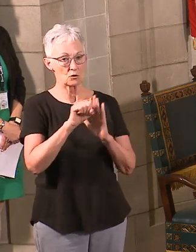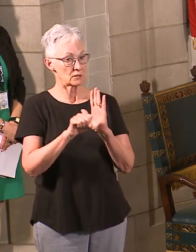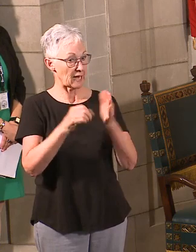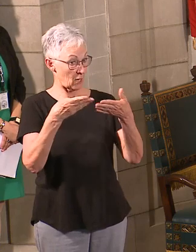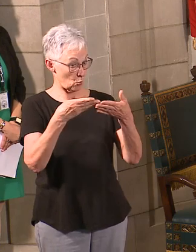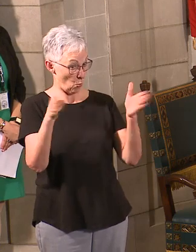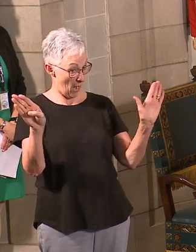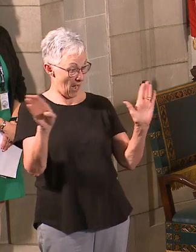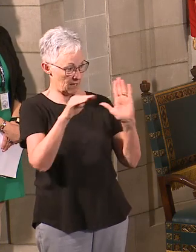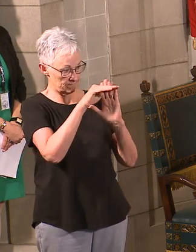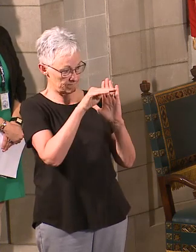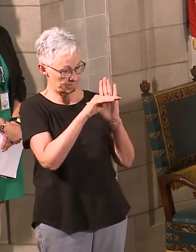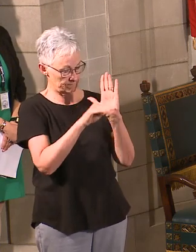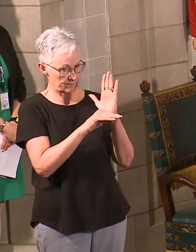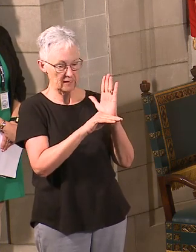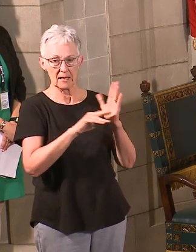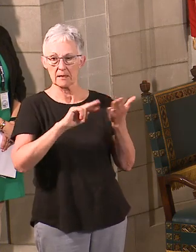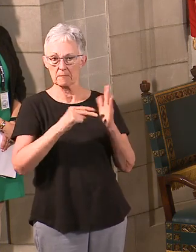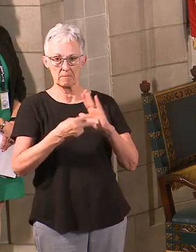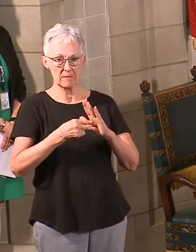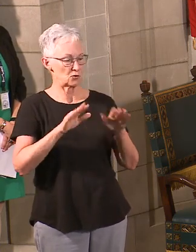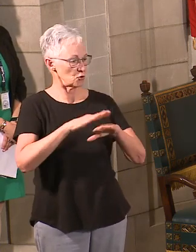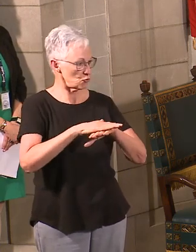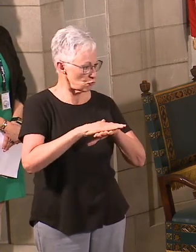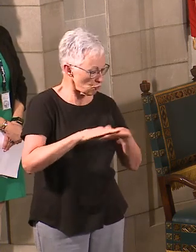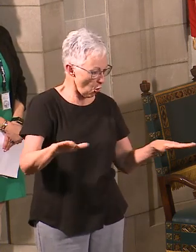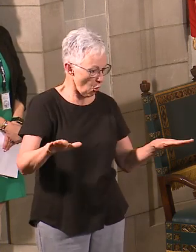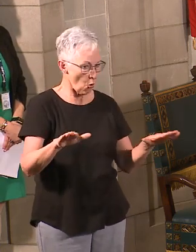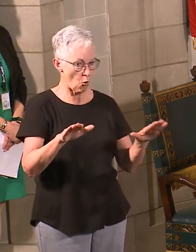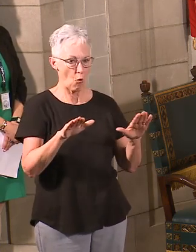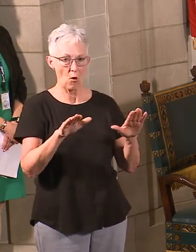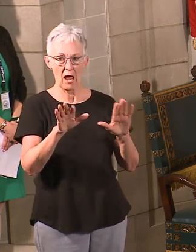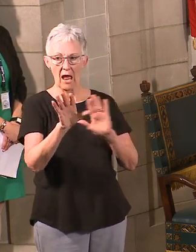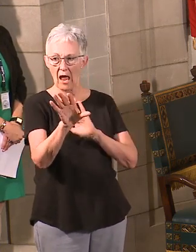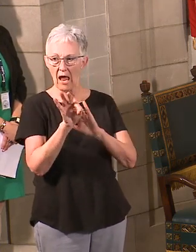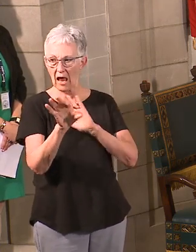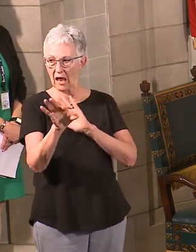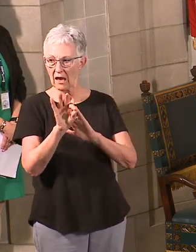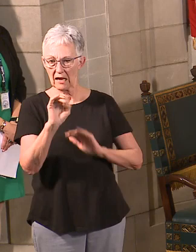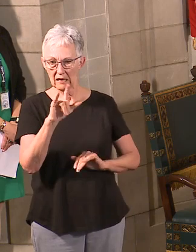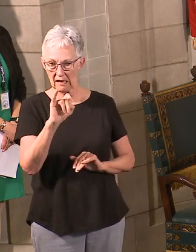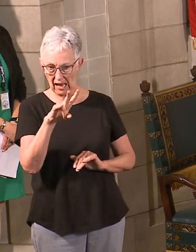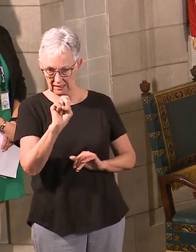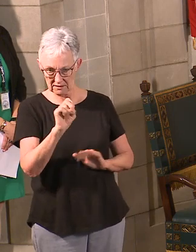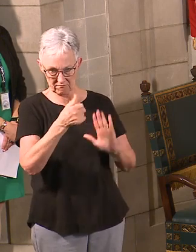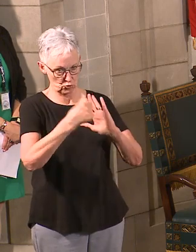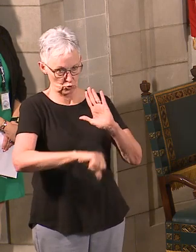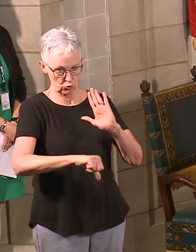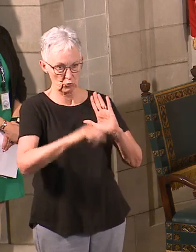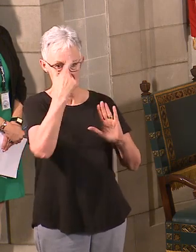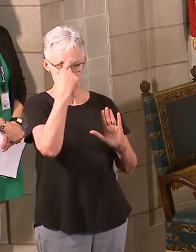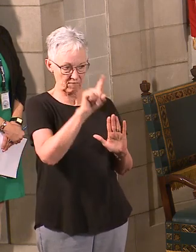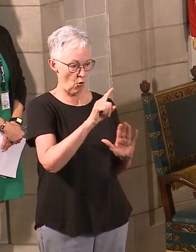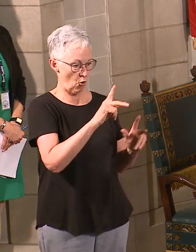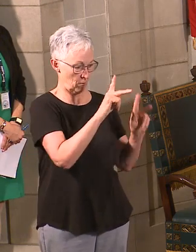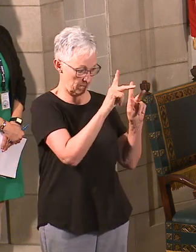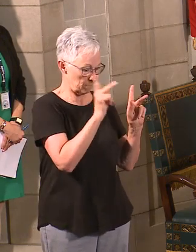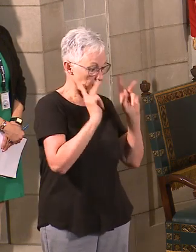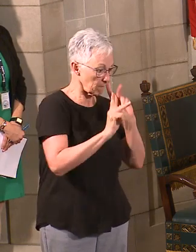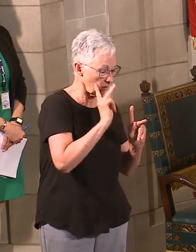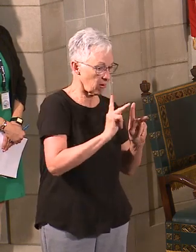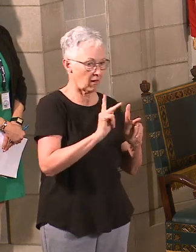prohibiting elective surgeries, not only for medical surgeries, but dental and veterinary services. It includes the 10-person